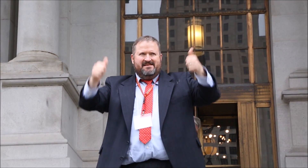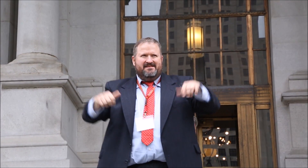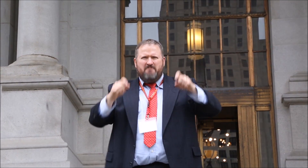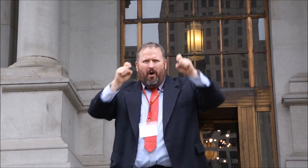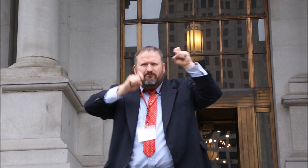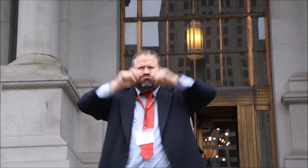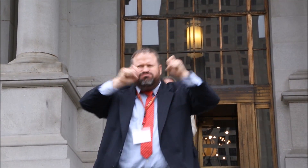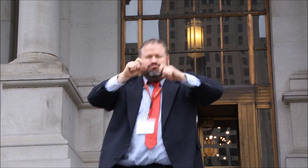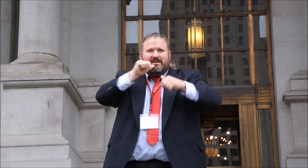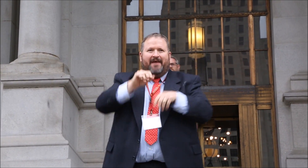So, they have to...